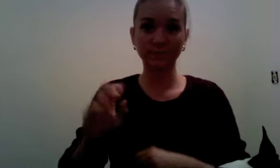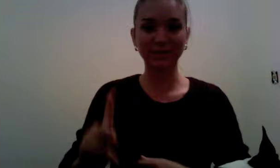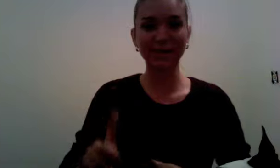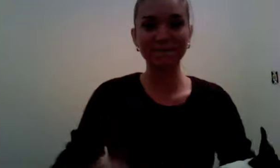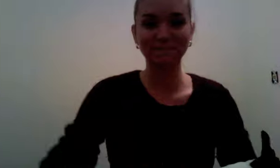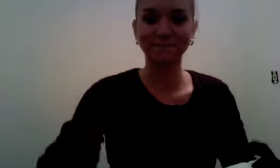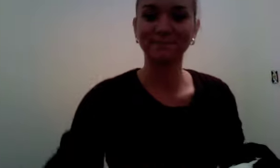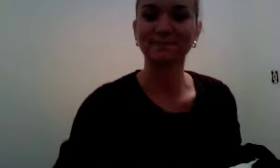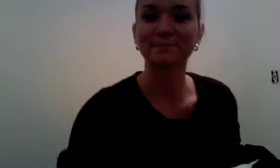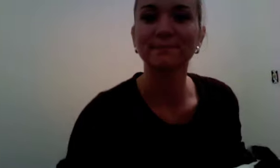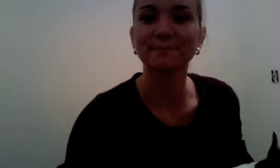Okay?